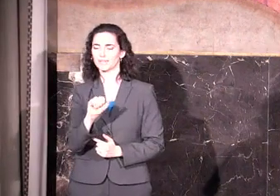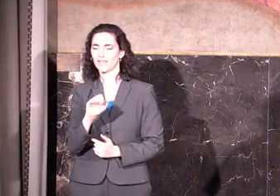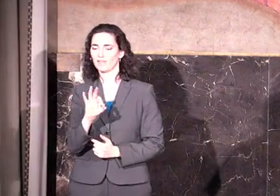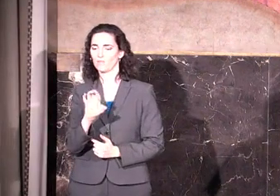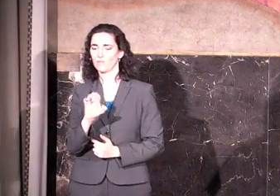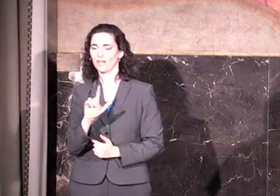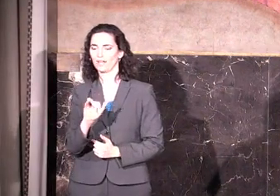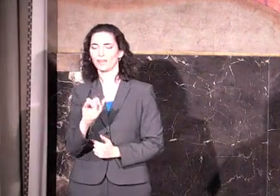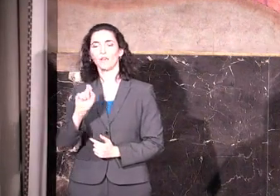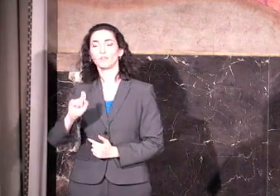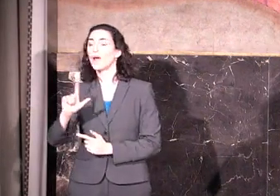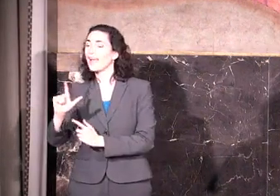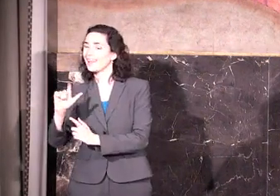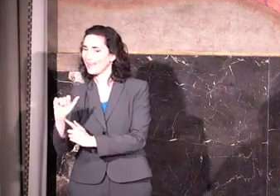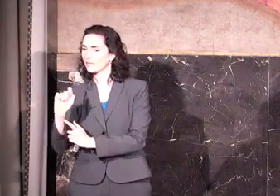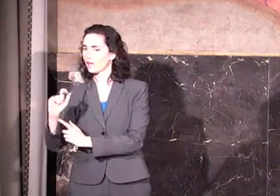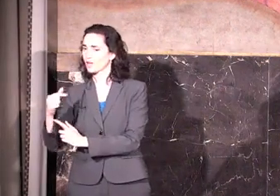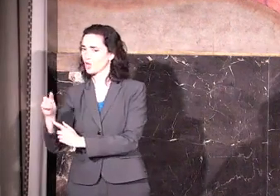opensafely.la.gov. That's